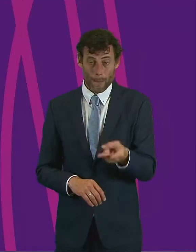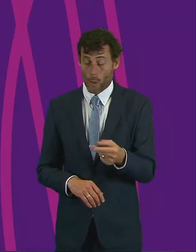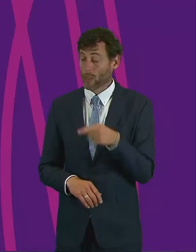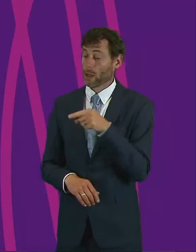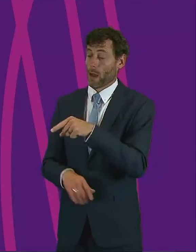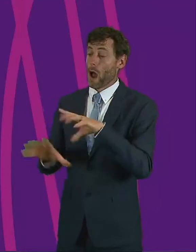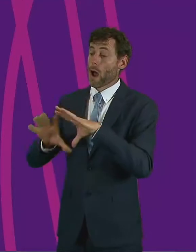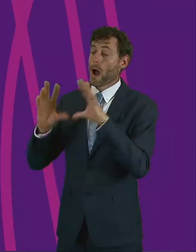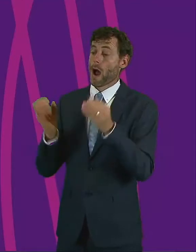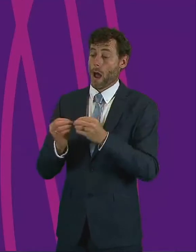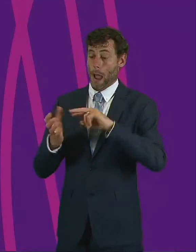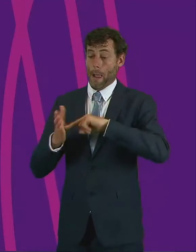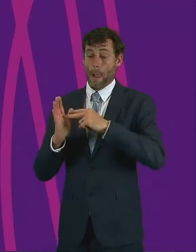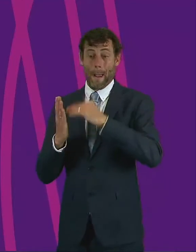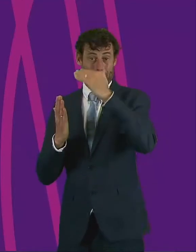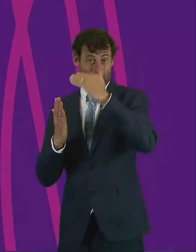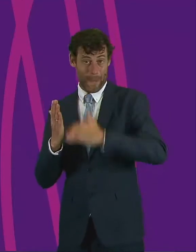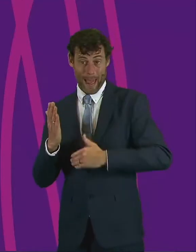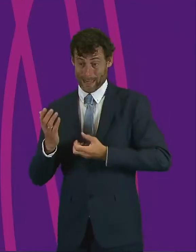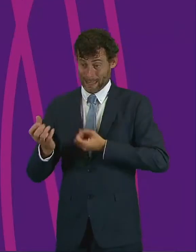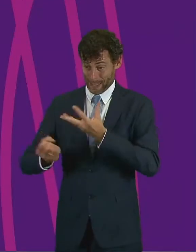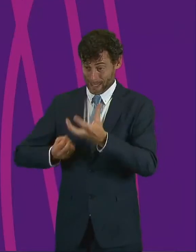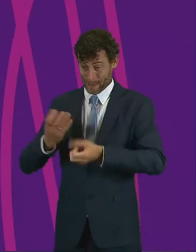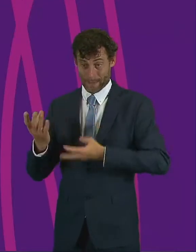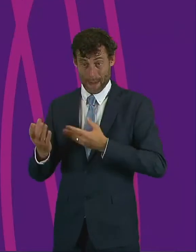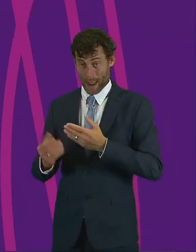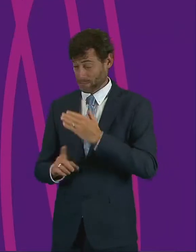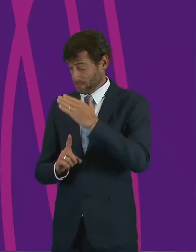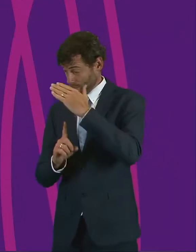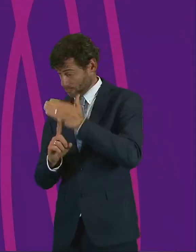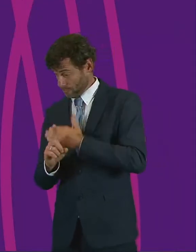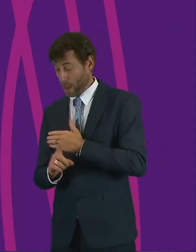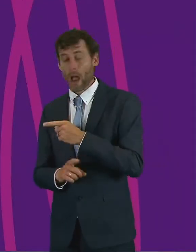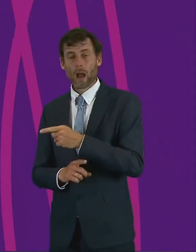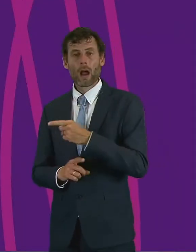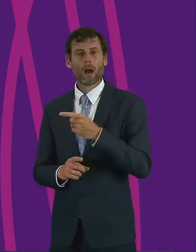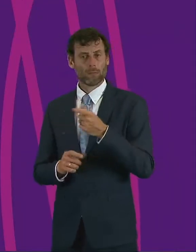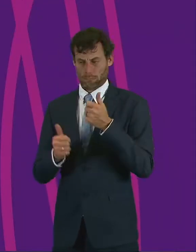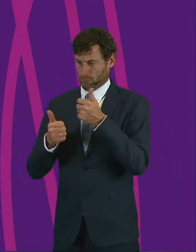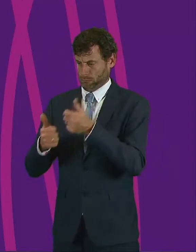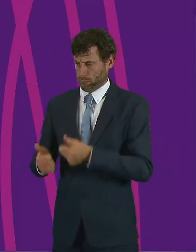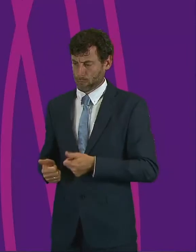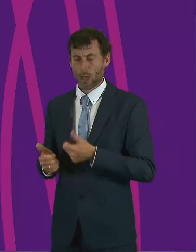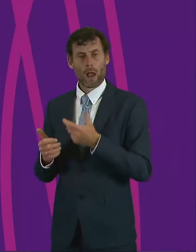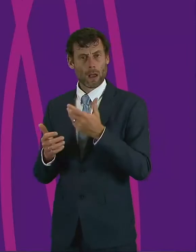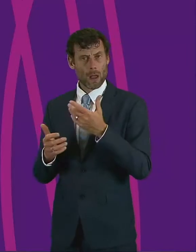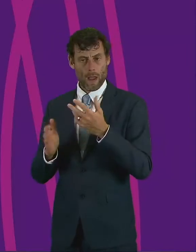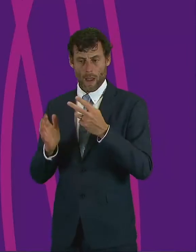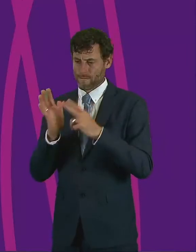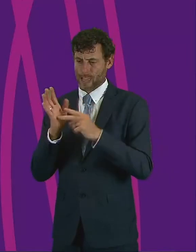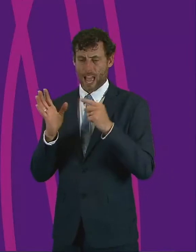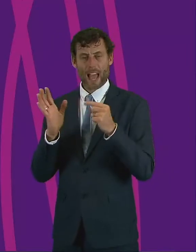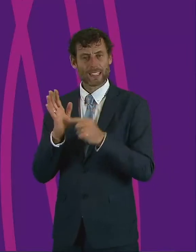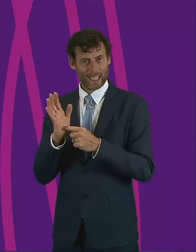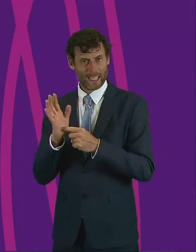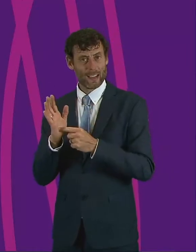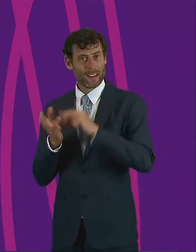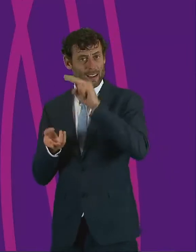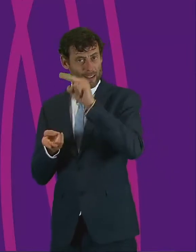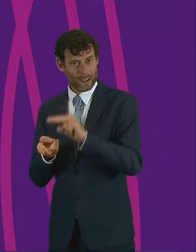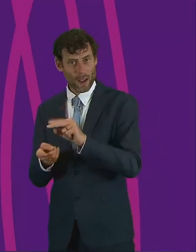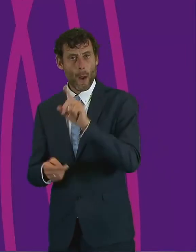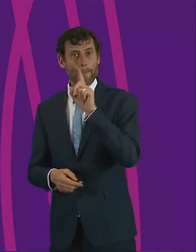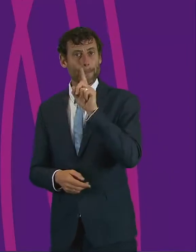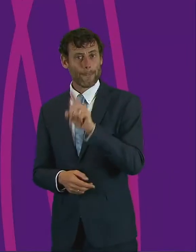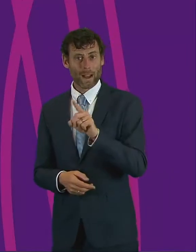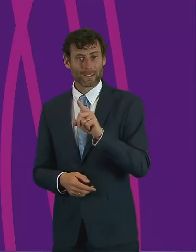whilst very welcome in parts, particularly the cut in VAT, is a missed opportunity that doesn't give us the funding that we